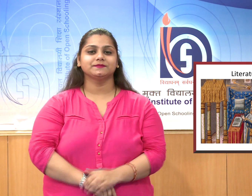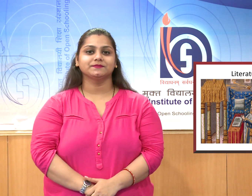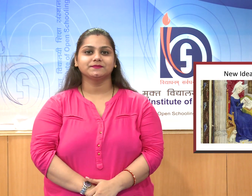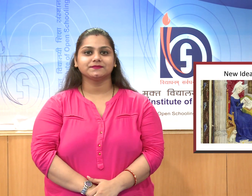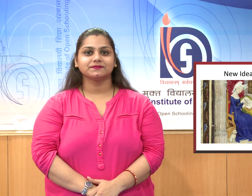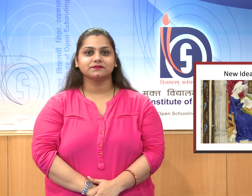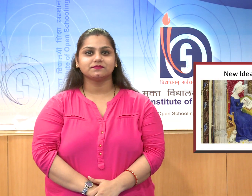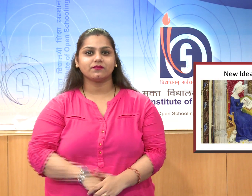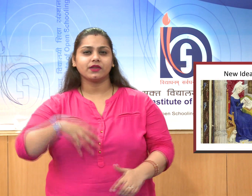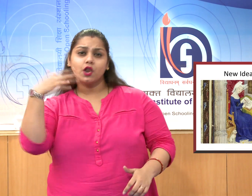the new idea